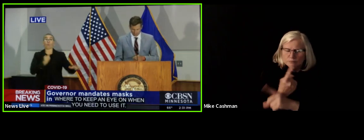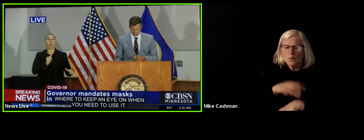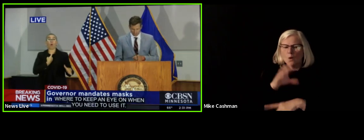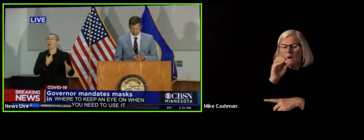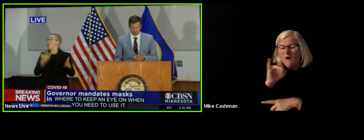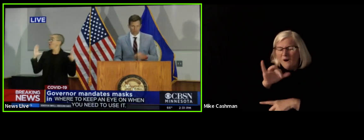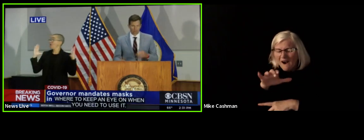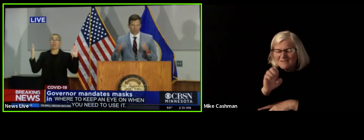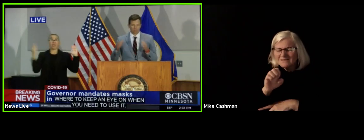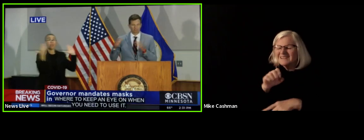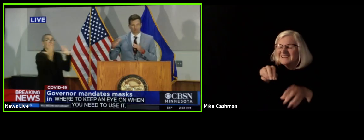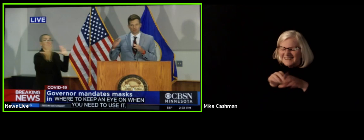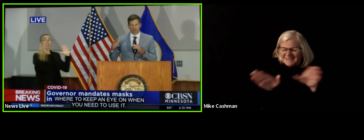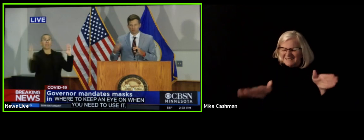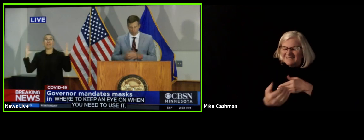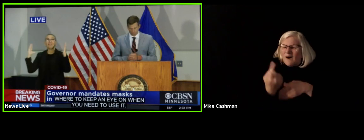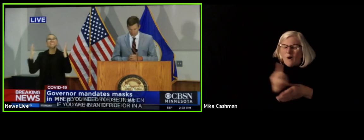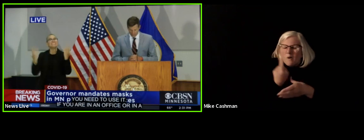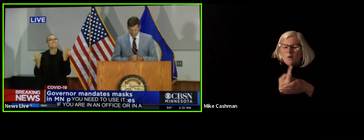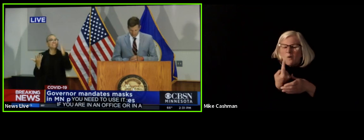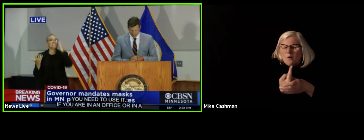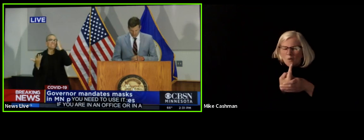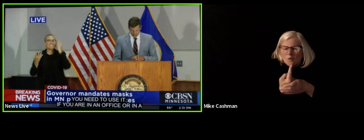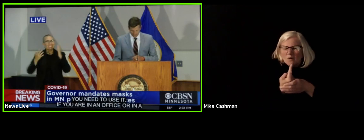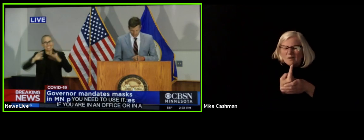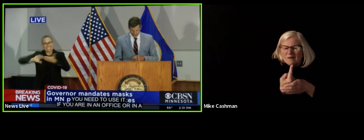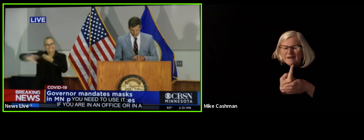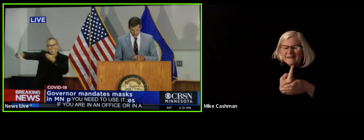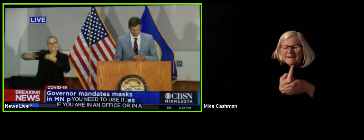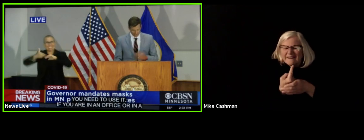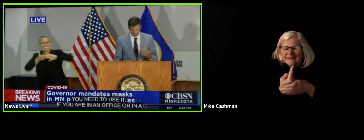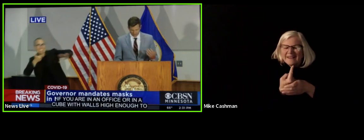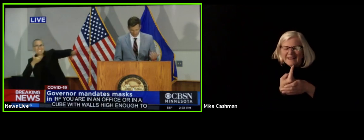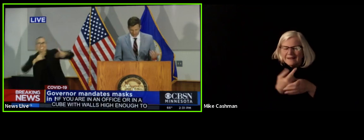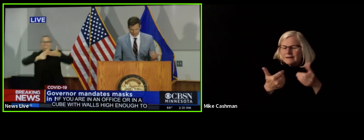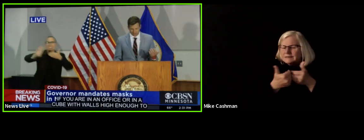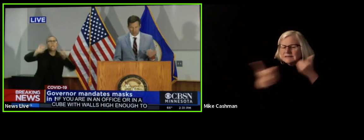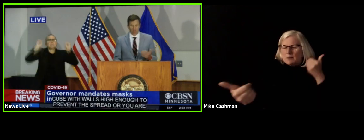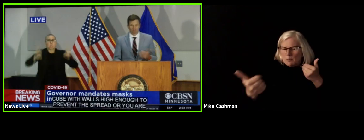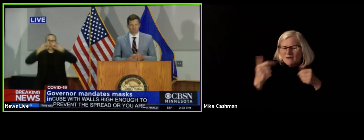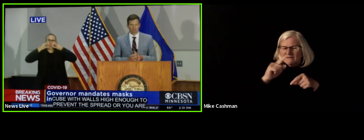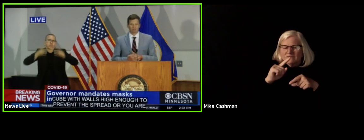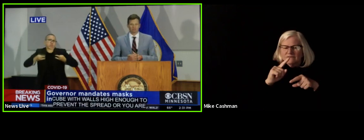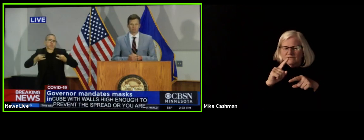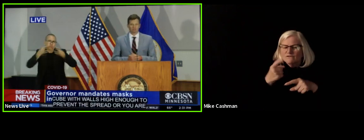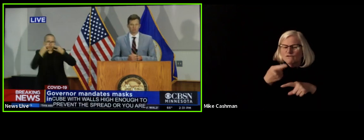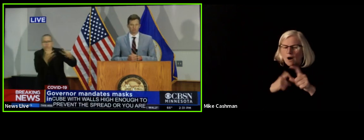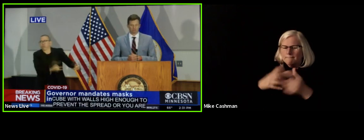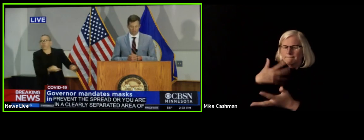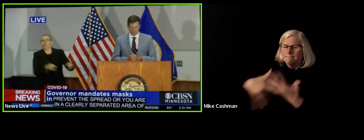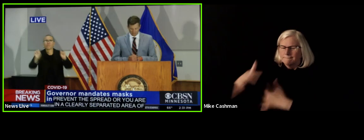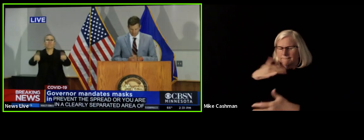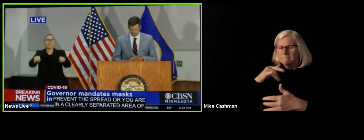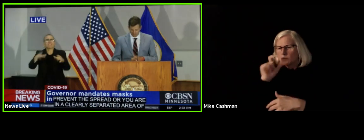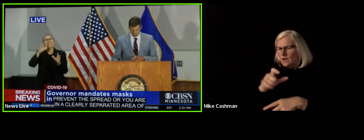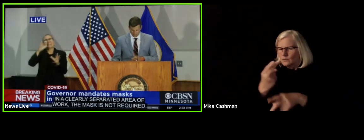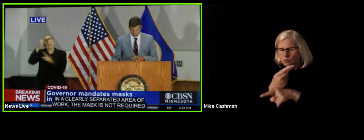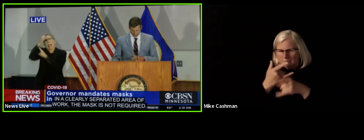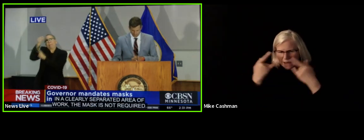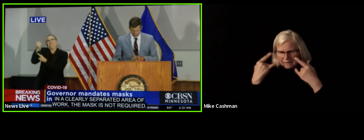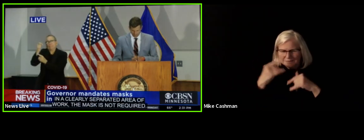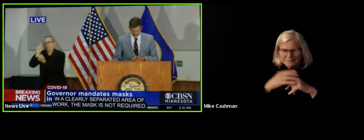the spread, or if you're in a clearly separated area of work, a mask is not required. So just some basic common sense stuff the businesses told us needs to be in